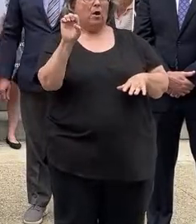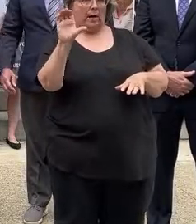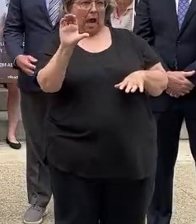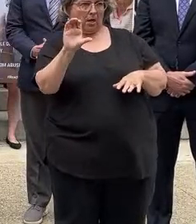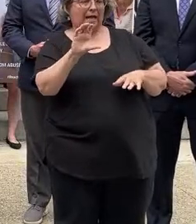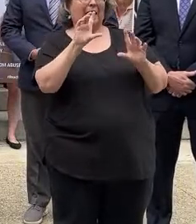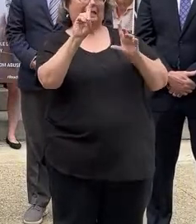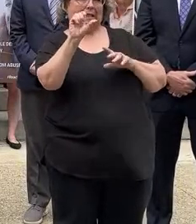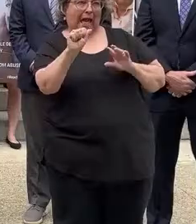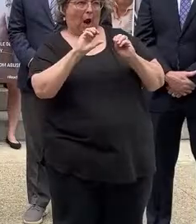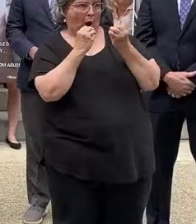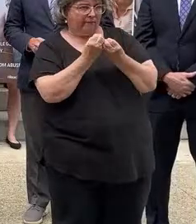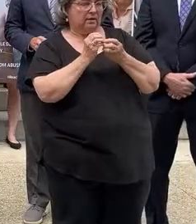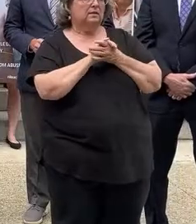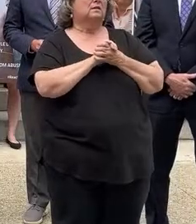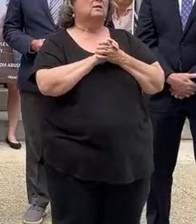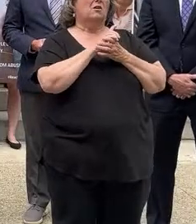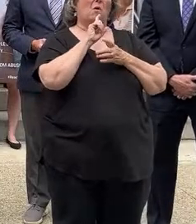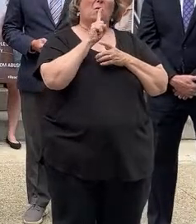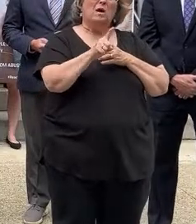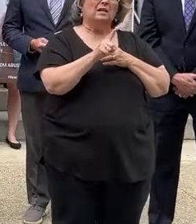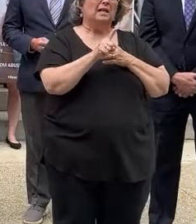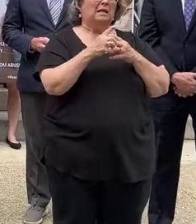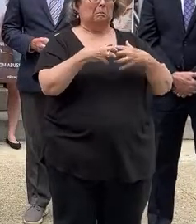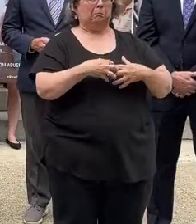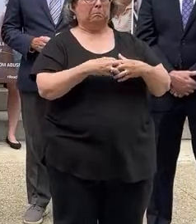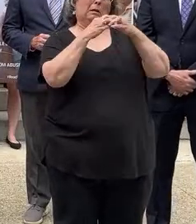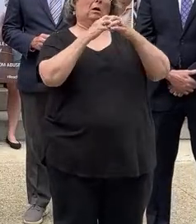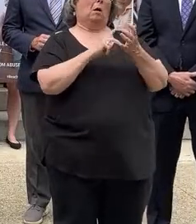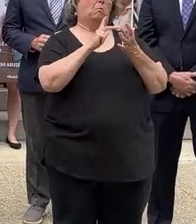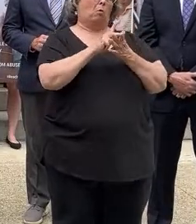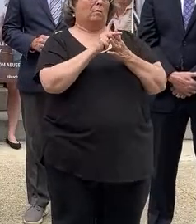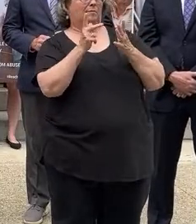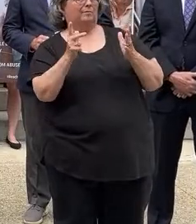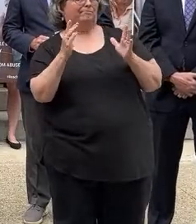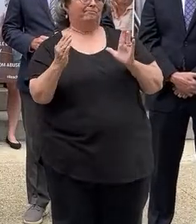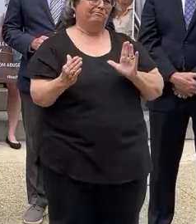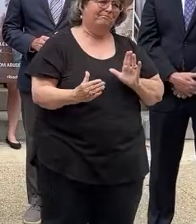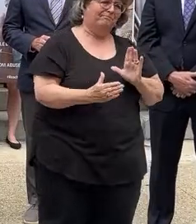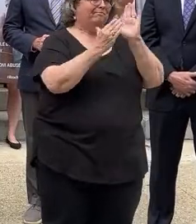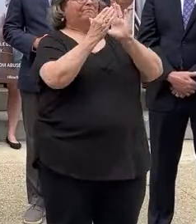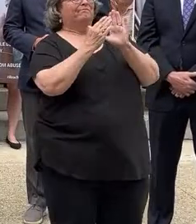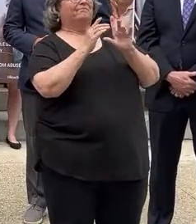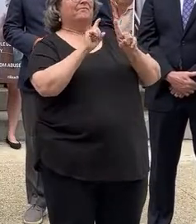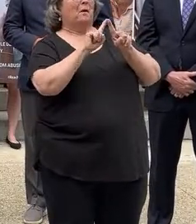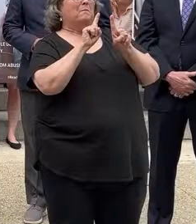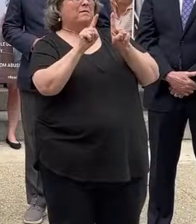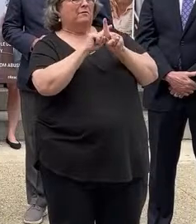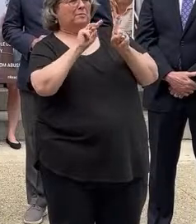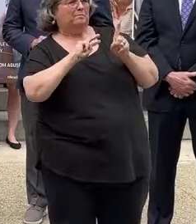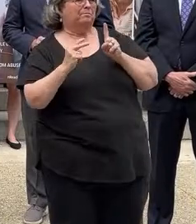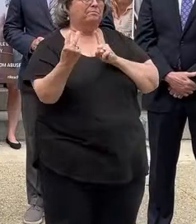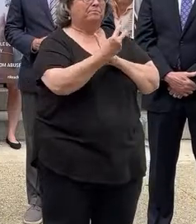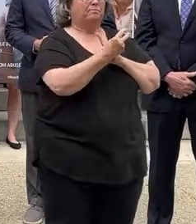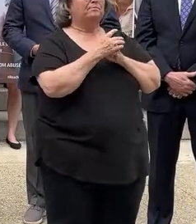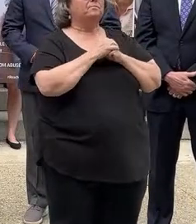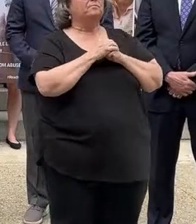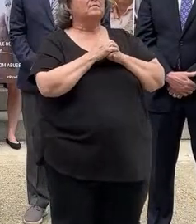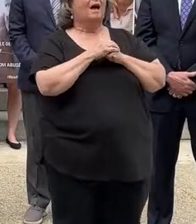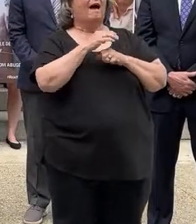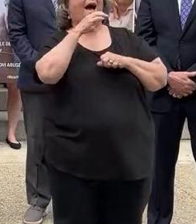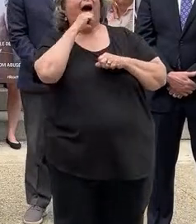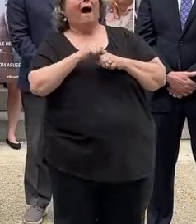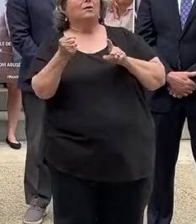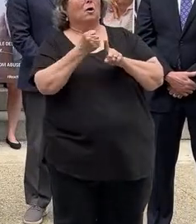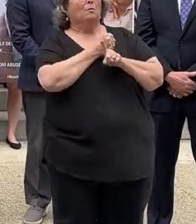the district attorney's office, to really build a program that attacks these cases from a multidisciplinary standpoint. Elder abuse is one